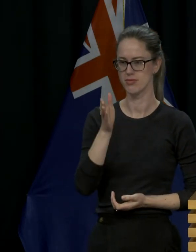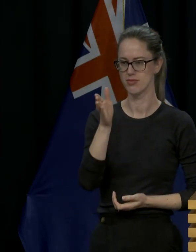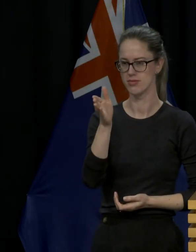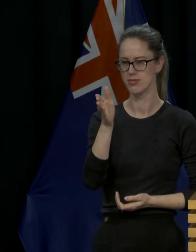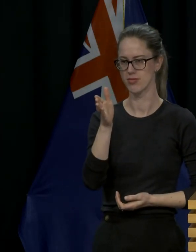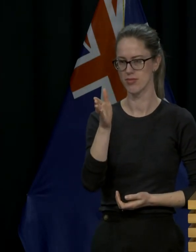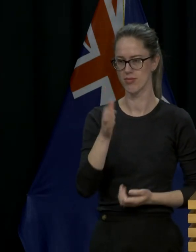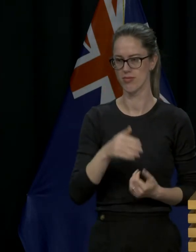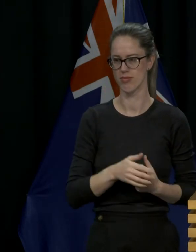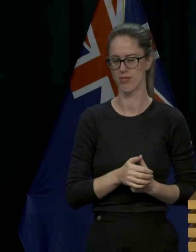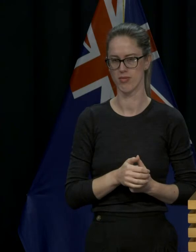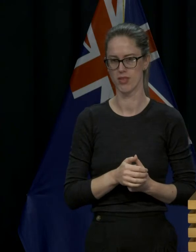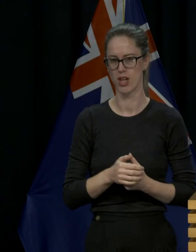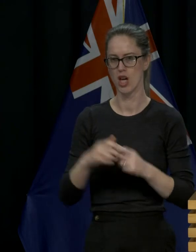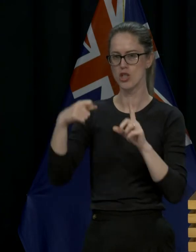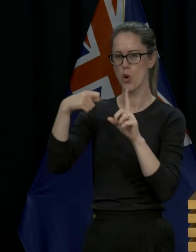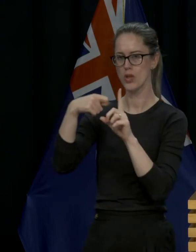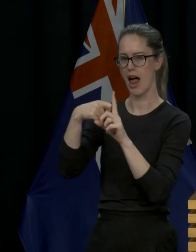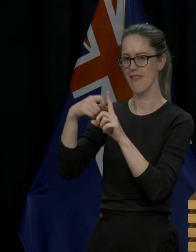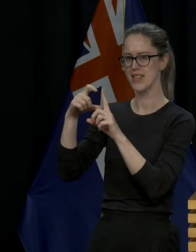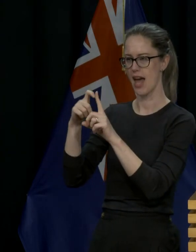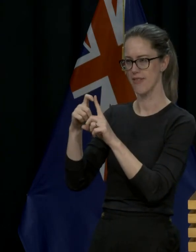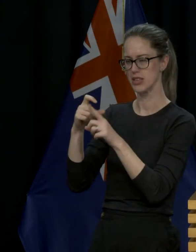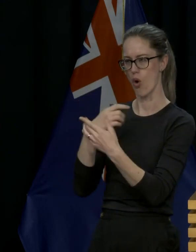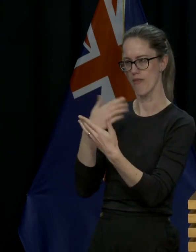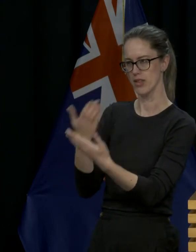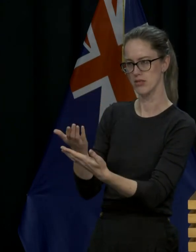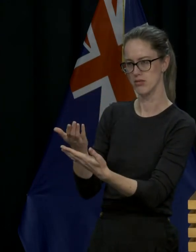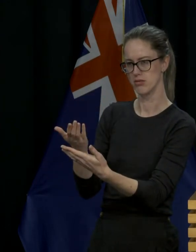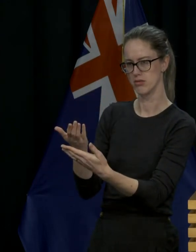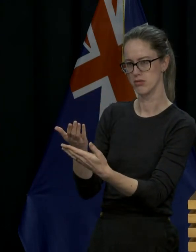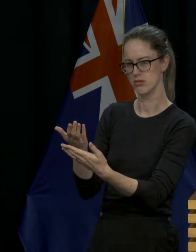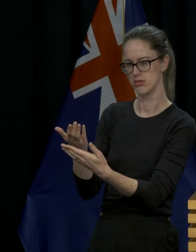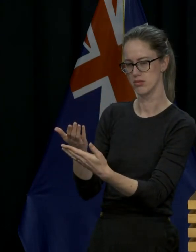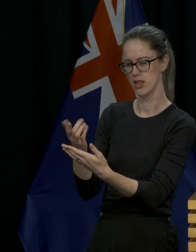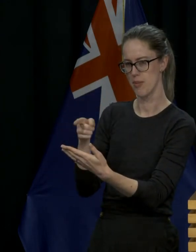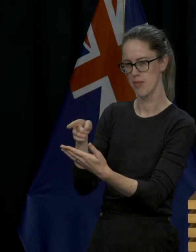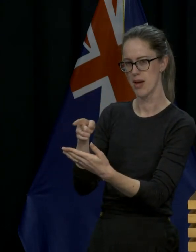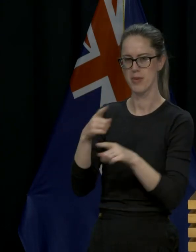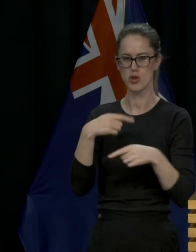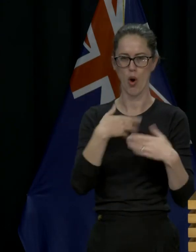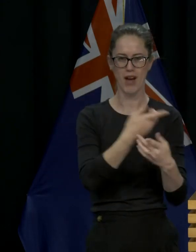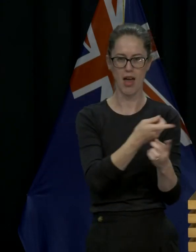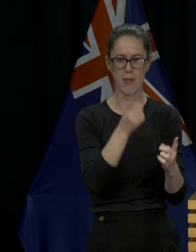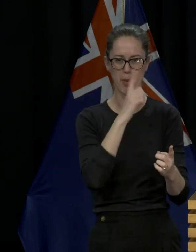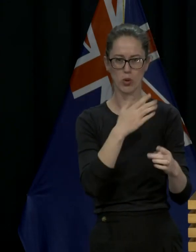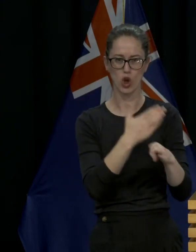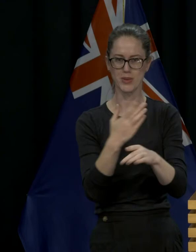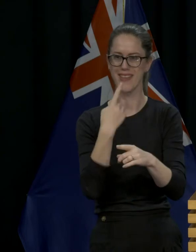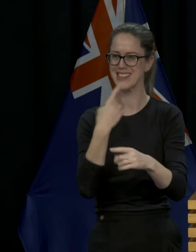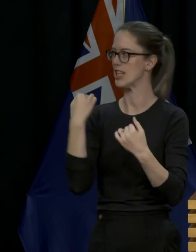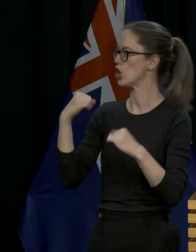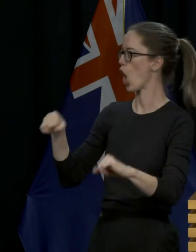anyone, other than Calvin Davis in the deputy role, did you offer anyone a job that they said no to?